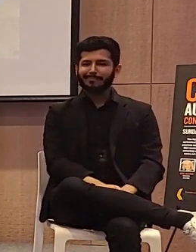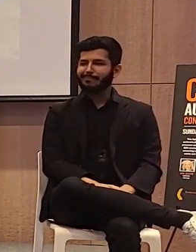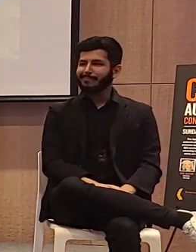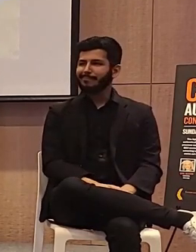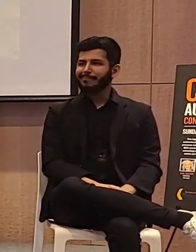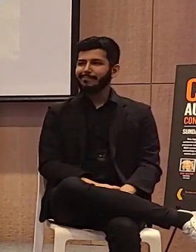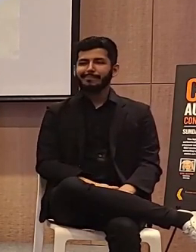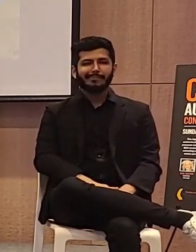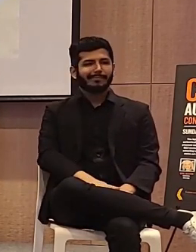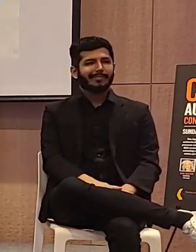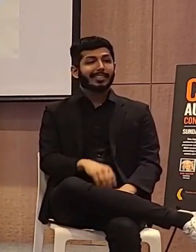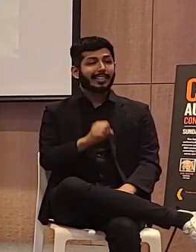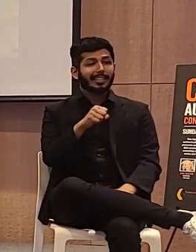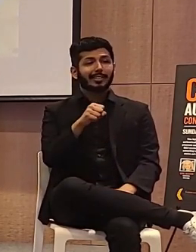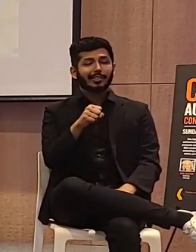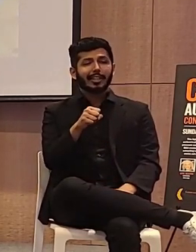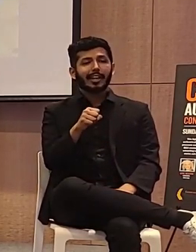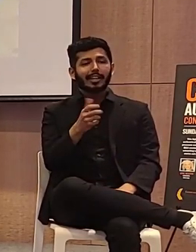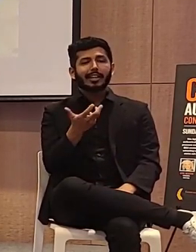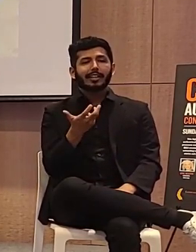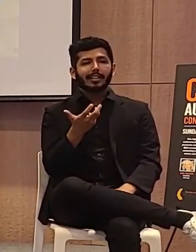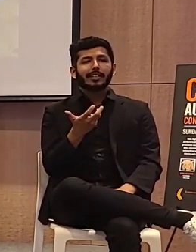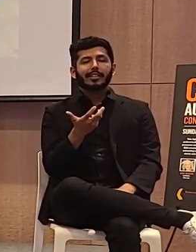Yeah, I mean, what April said, I mean, like,